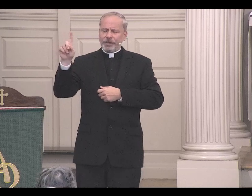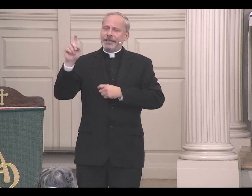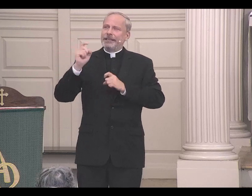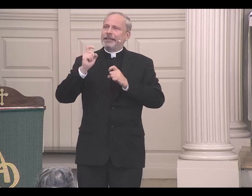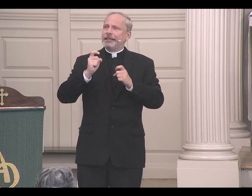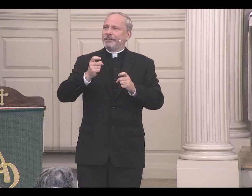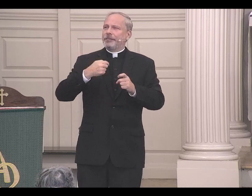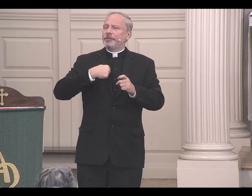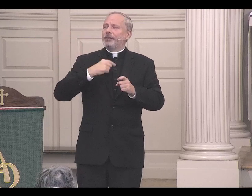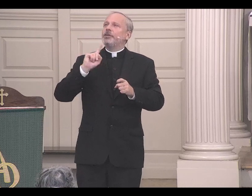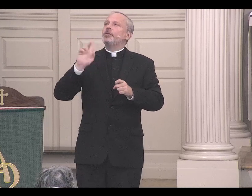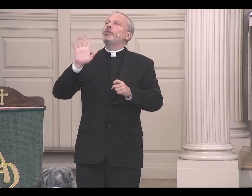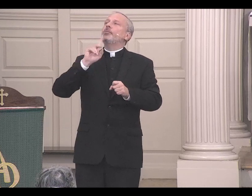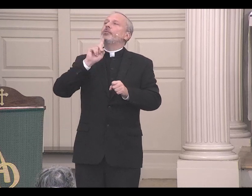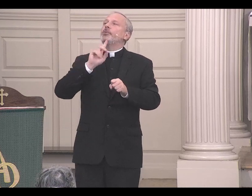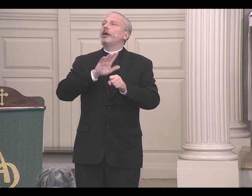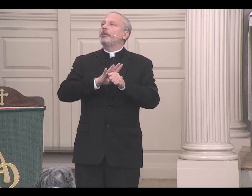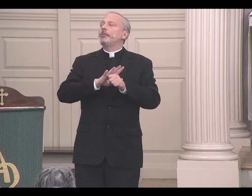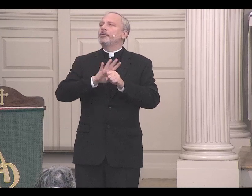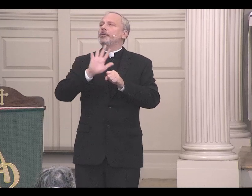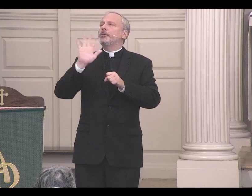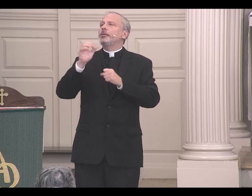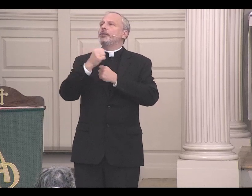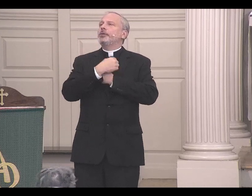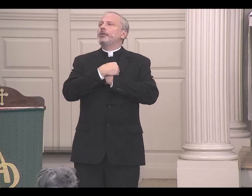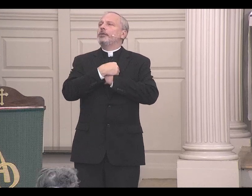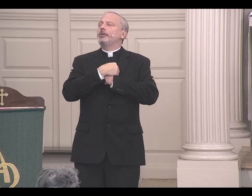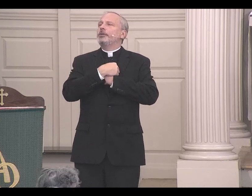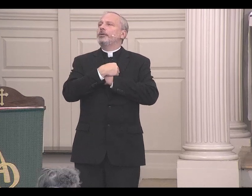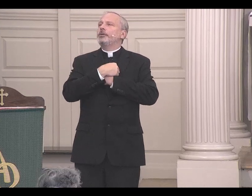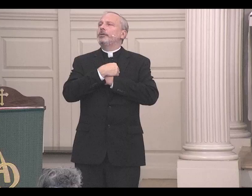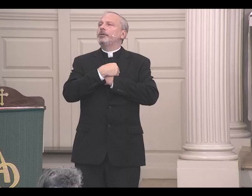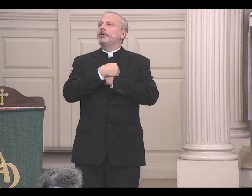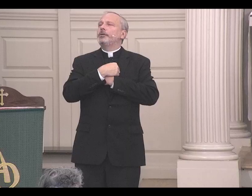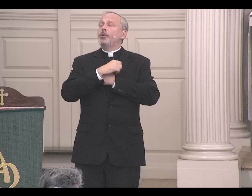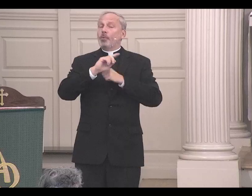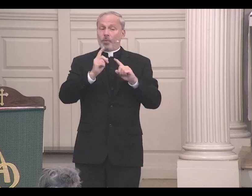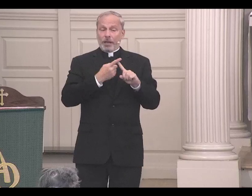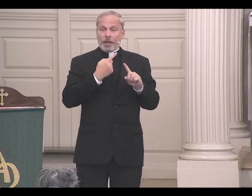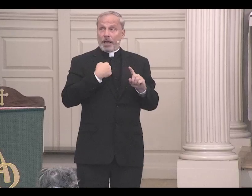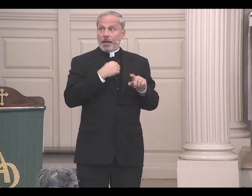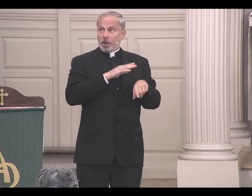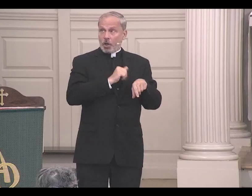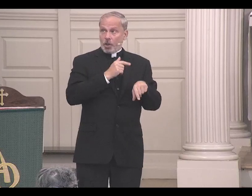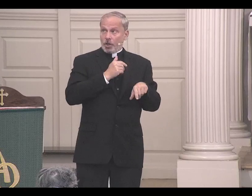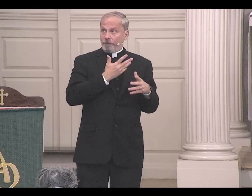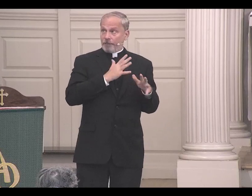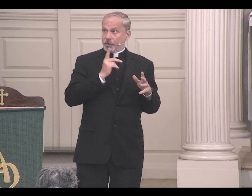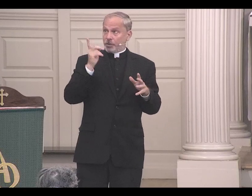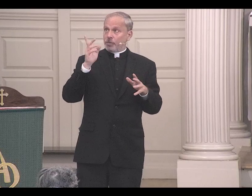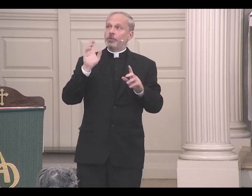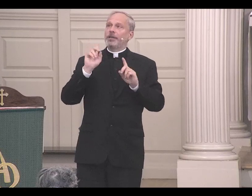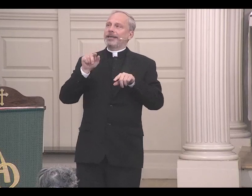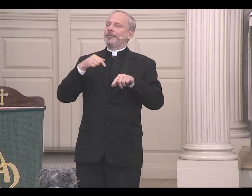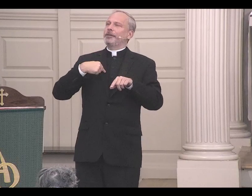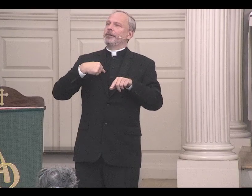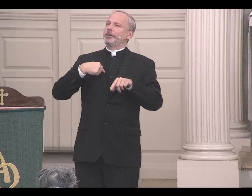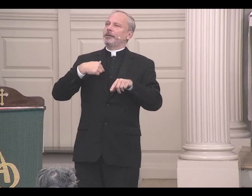promise. On the day I called, you answered me. You increased the strength